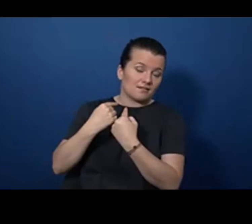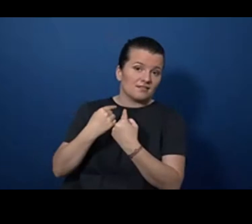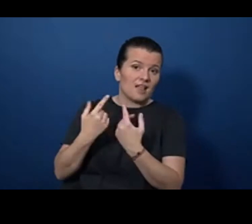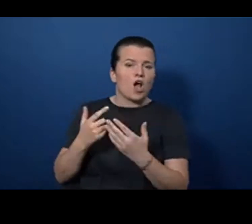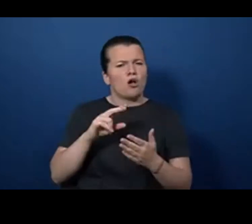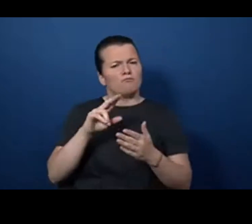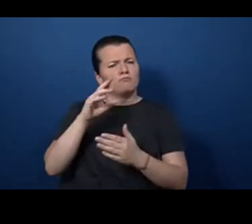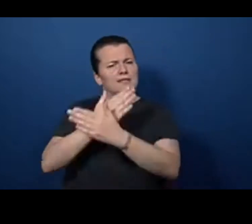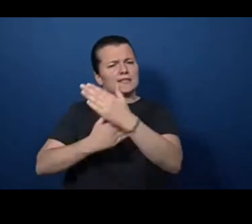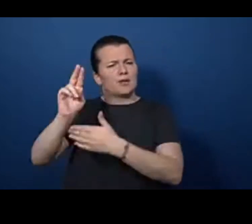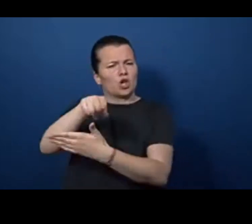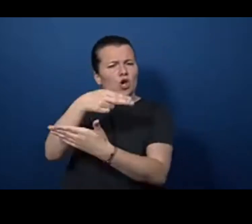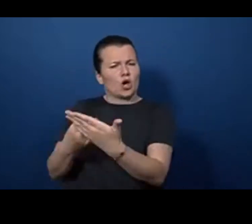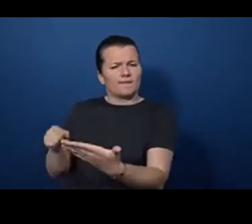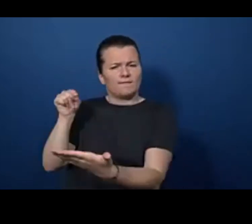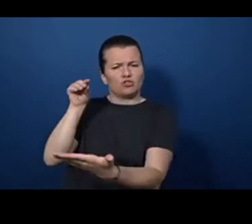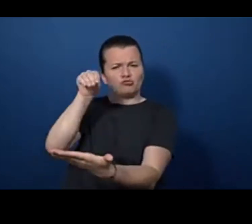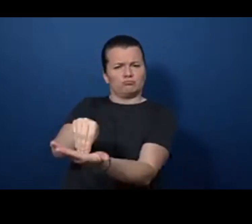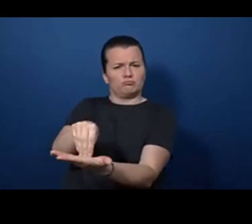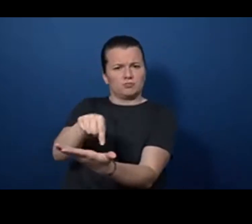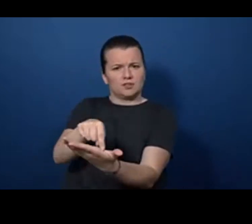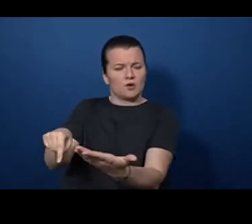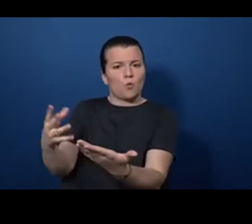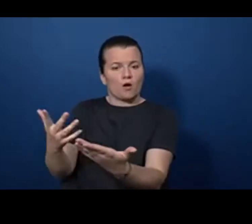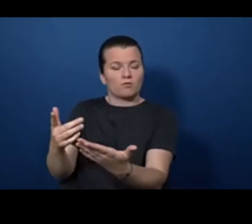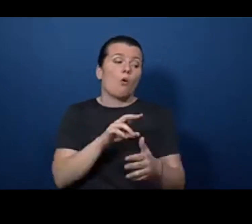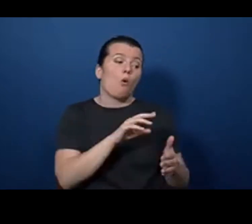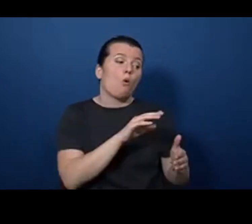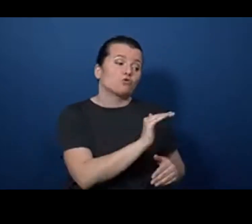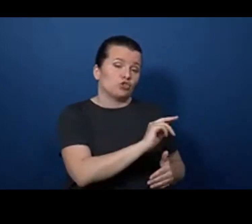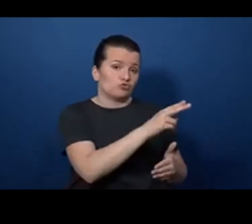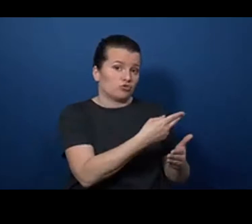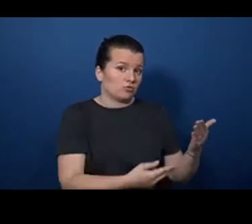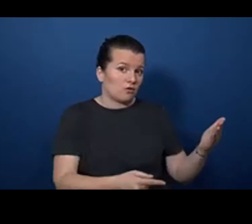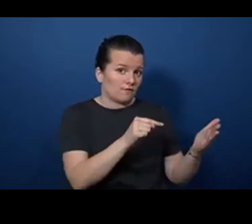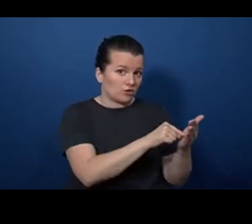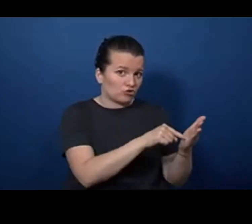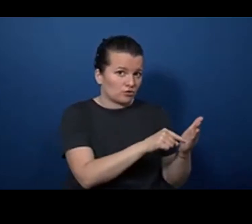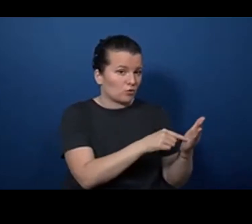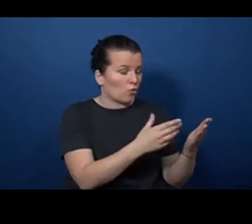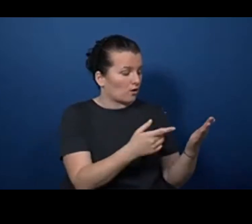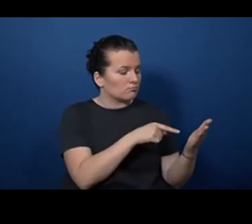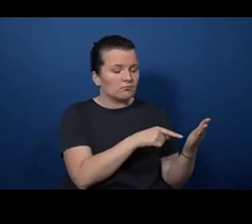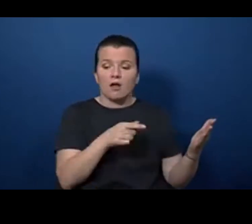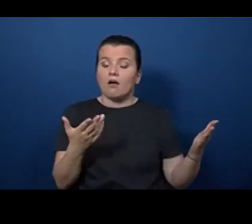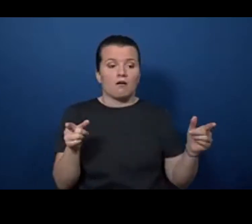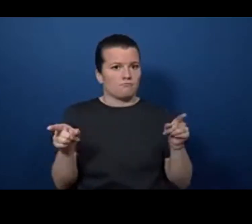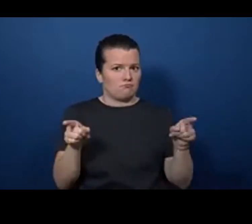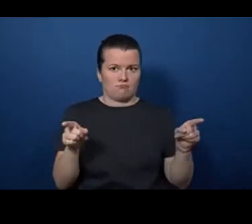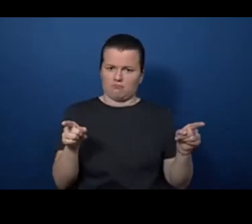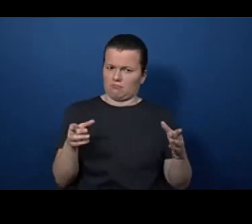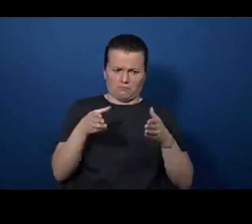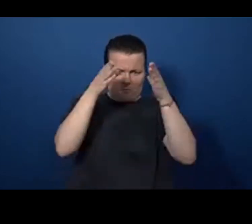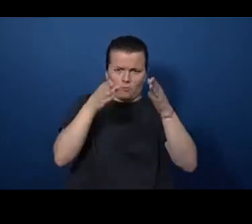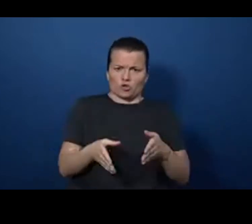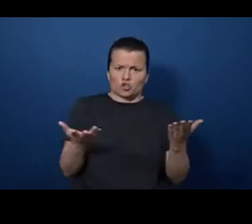says that the higher interest of the child or the adolescent living with a handicap, but there's also an impact, as Bernelli said,